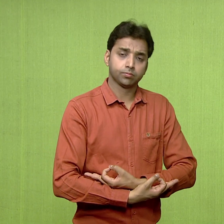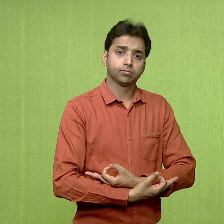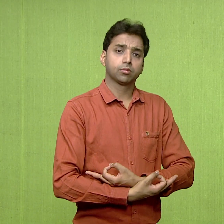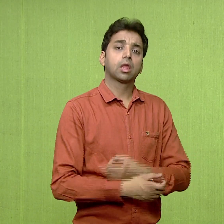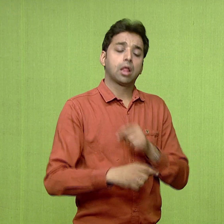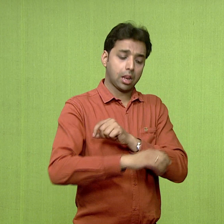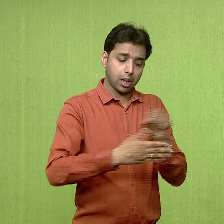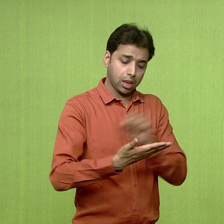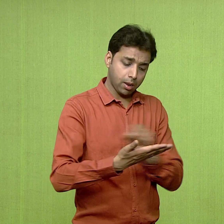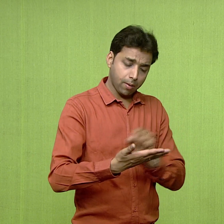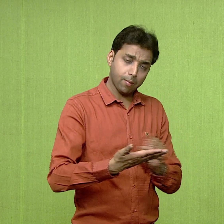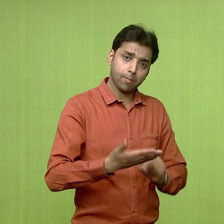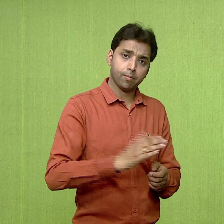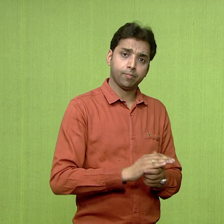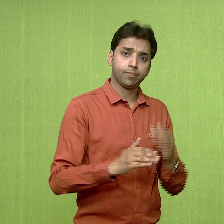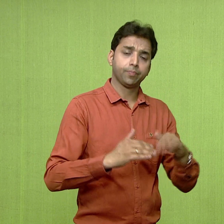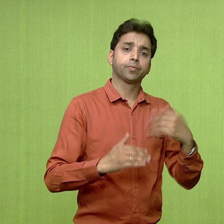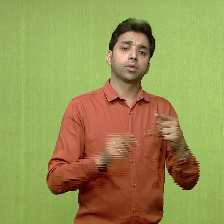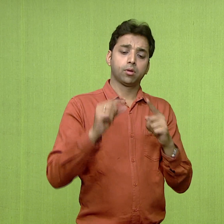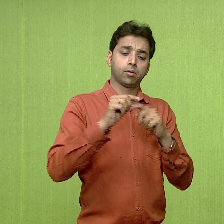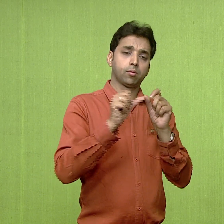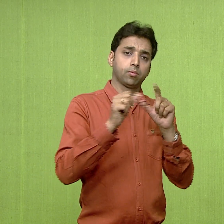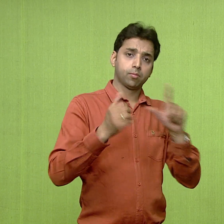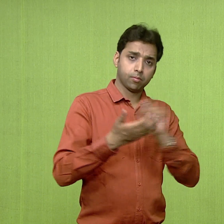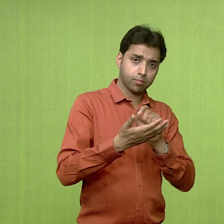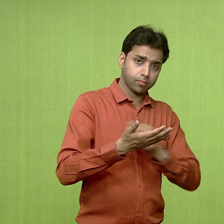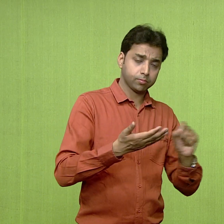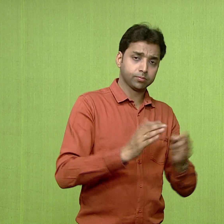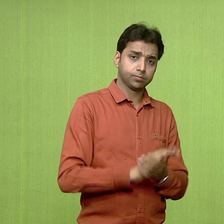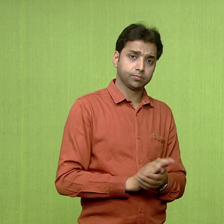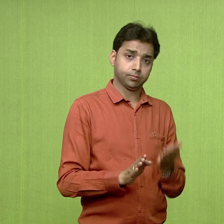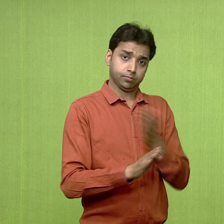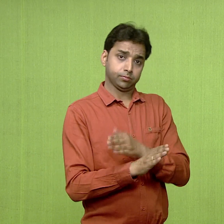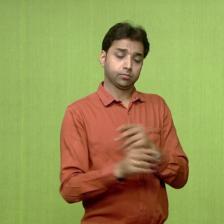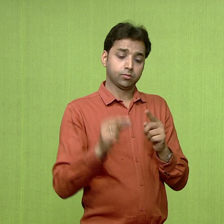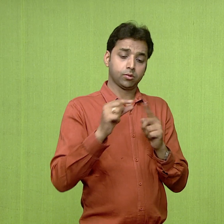literature is in Pali and Prakrit language.